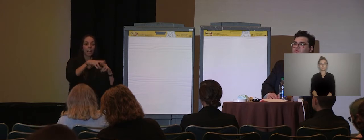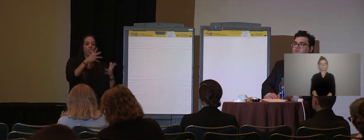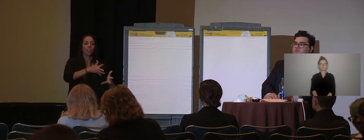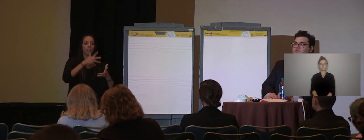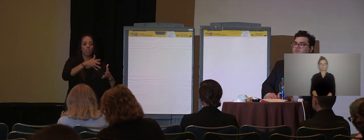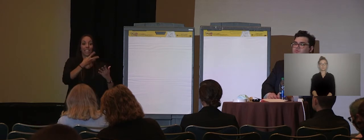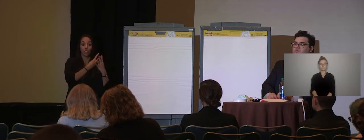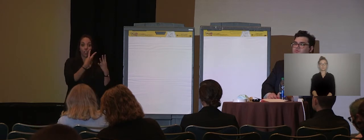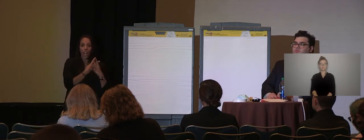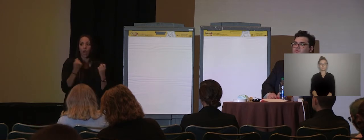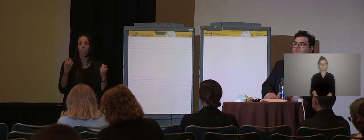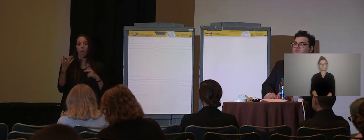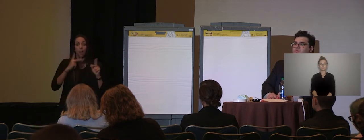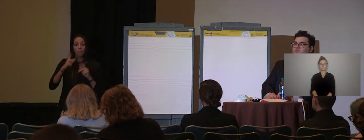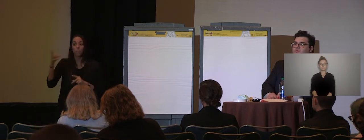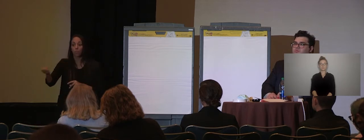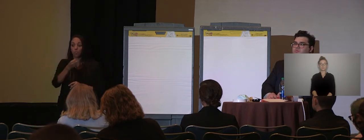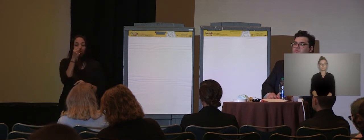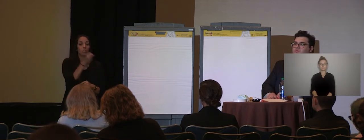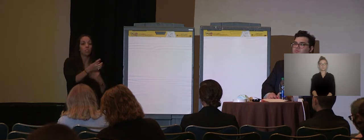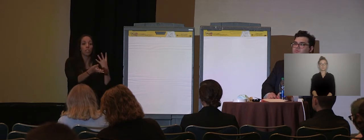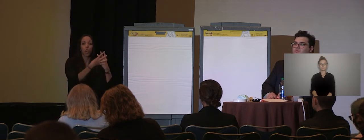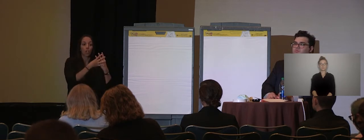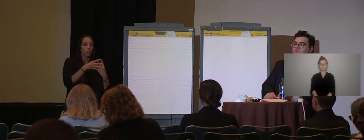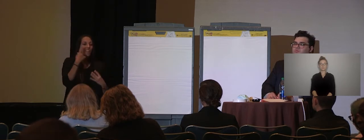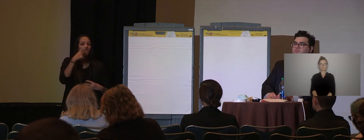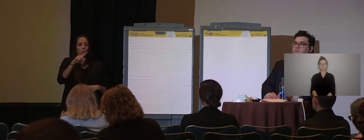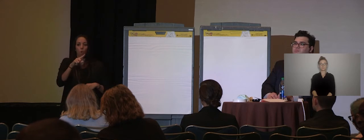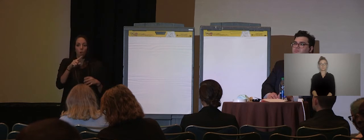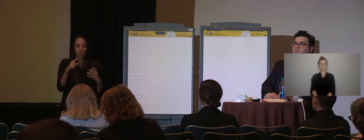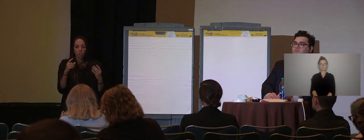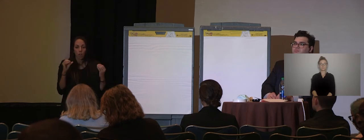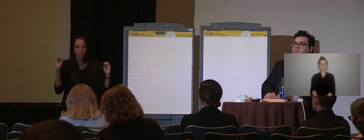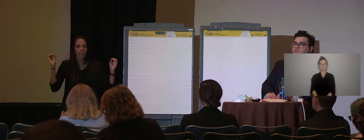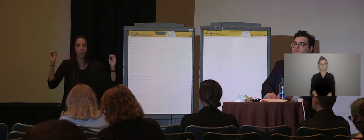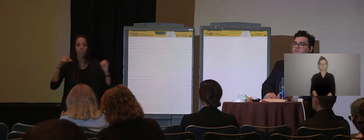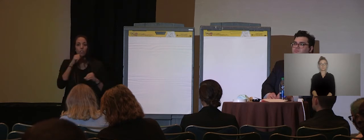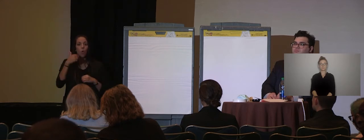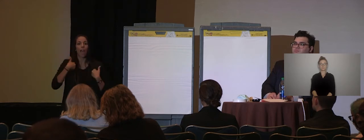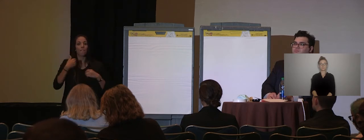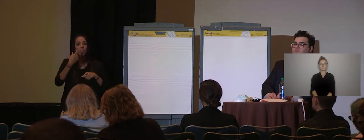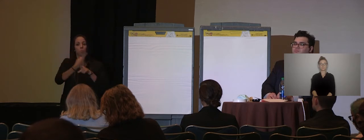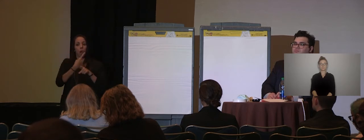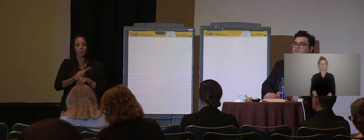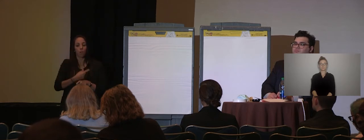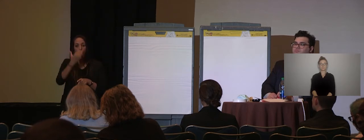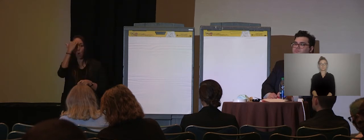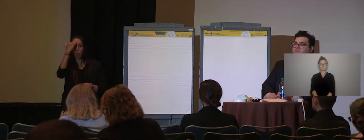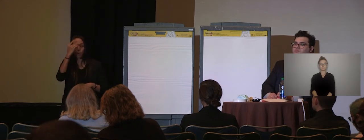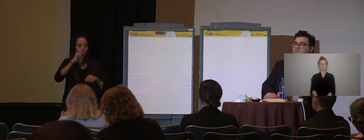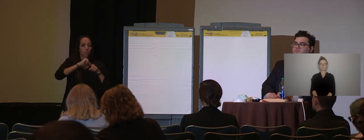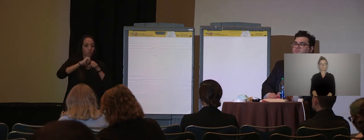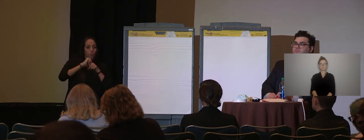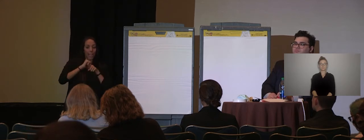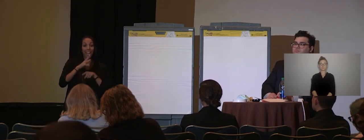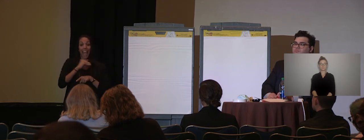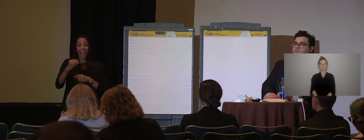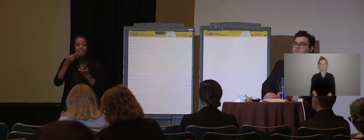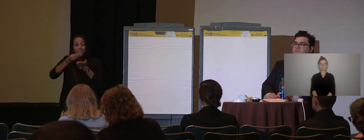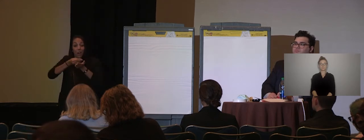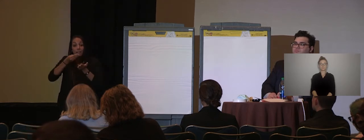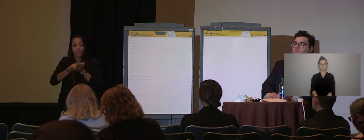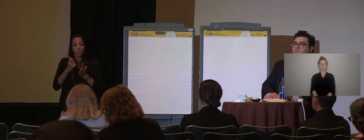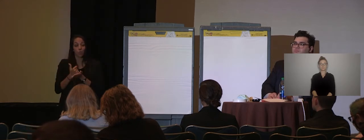incarcerated, and a lot of our loved ones being harmed because we don't have the proper awareness, training, and funding